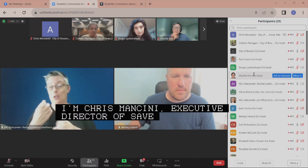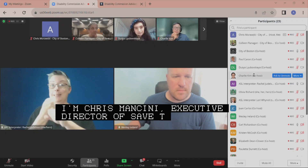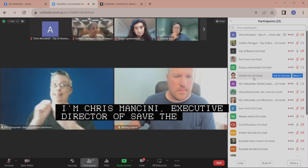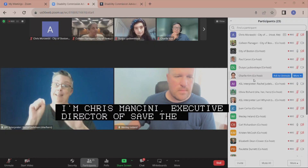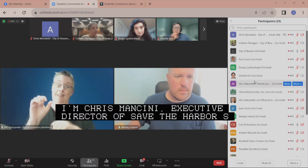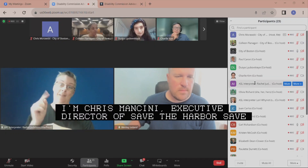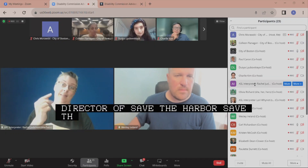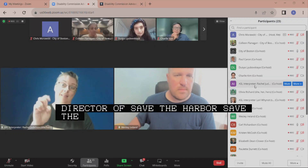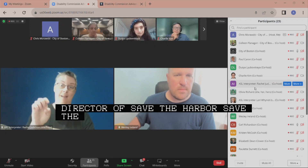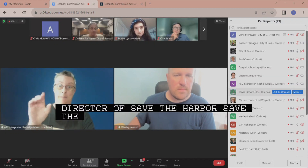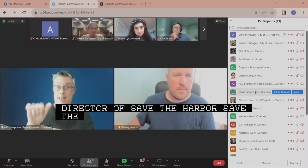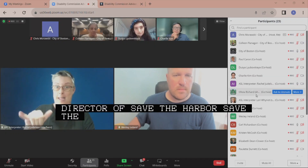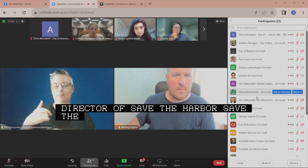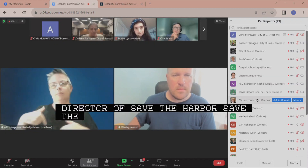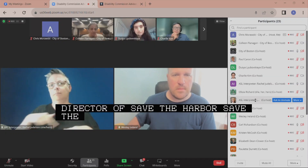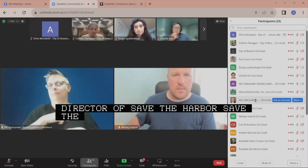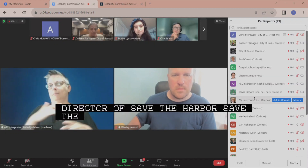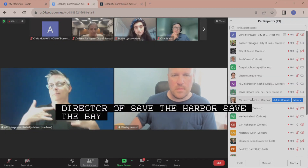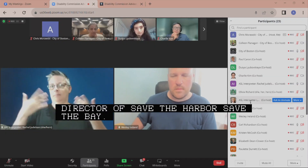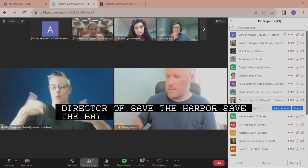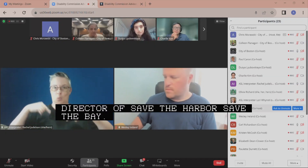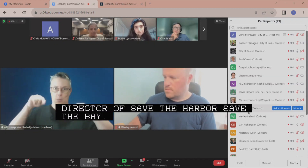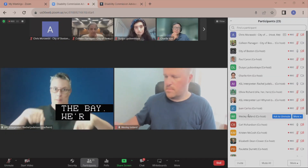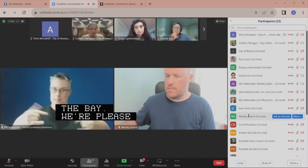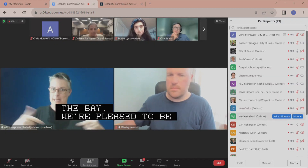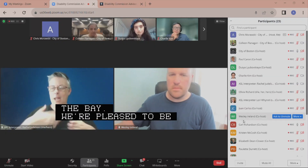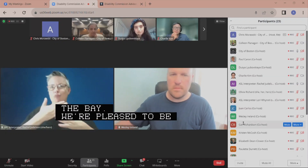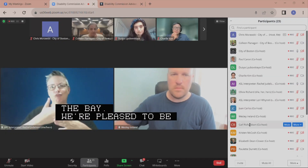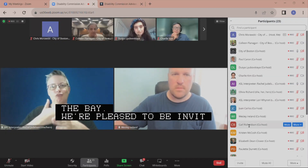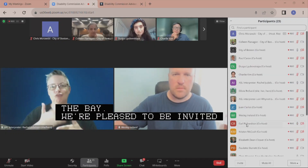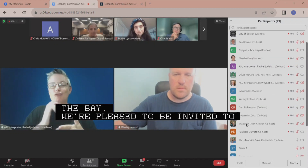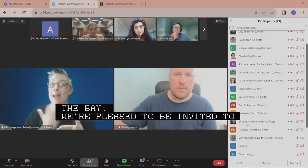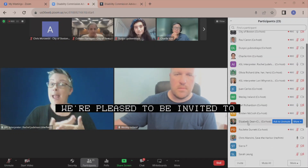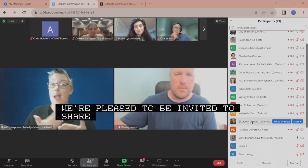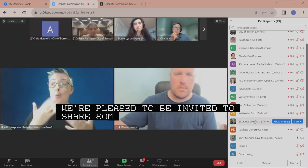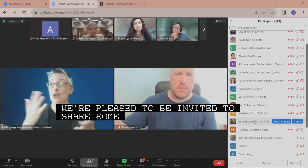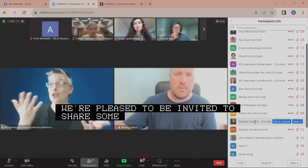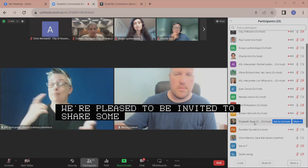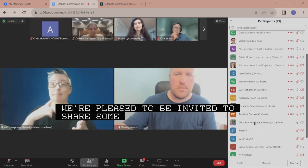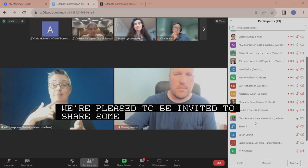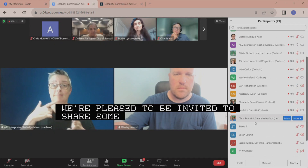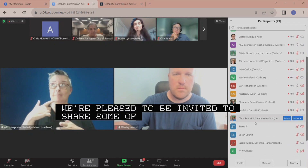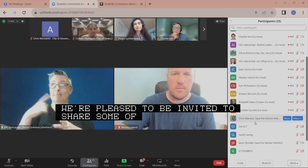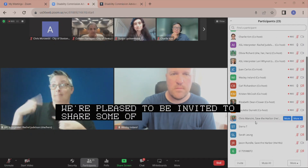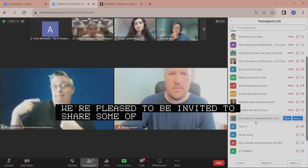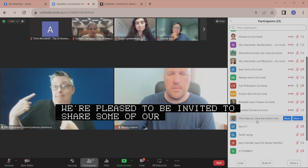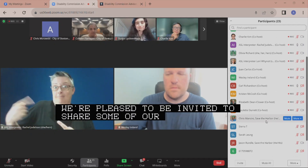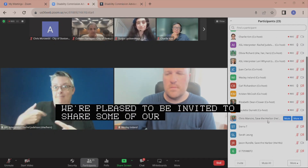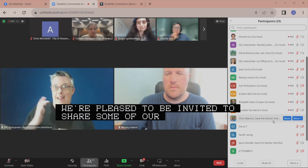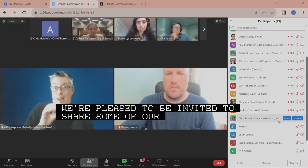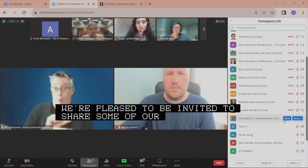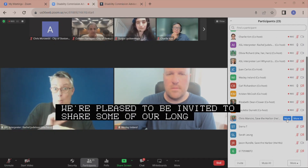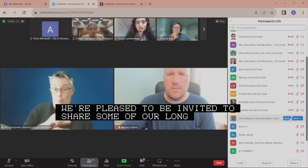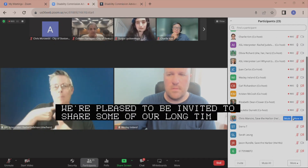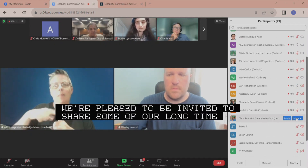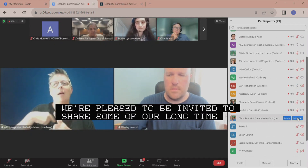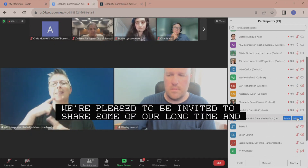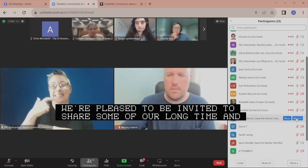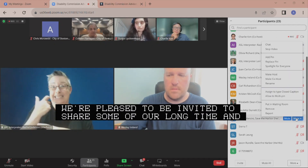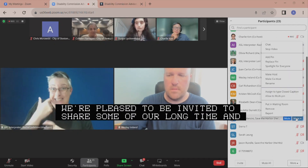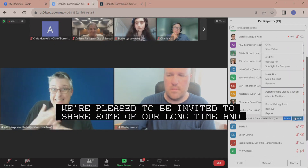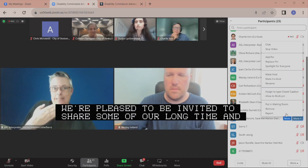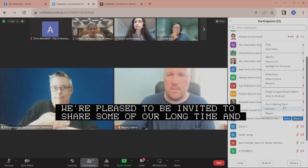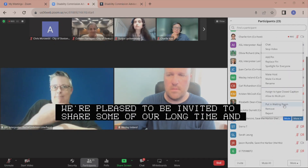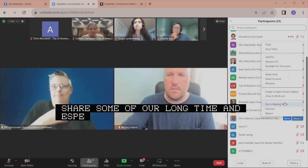be invited here to share some of our longtime and especially our recent work on breaking down barriers along lines